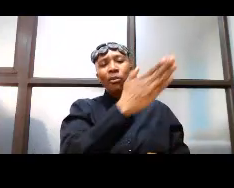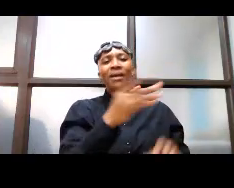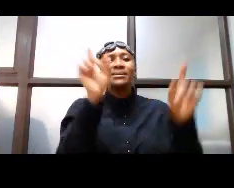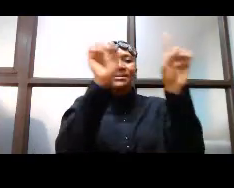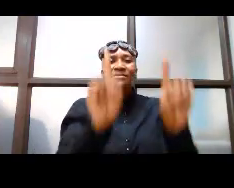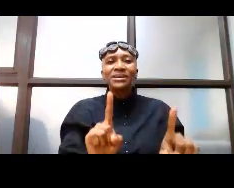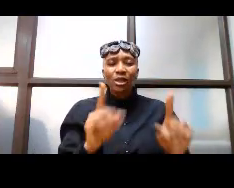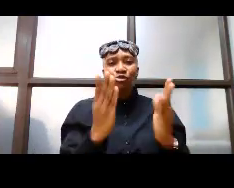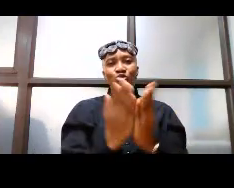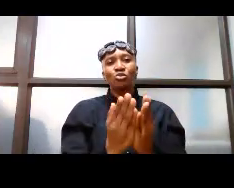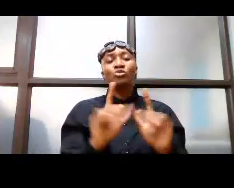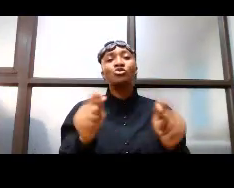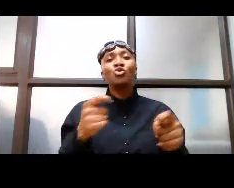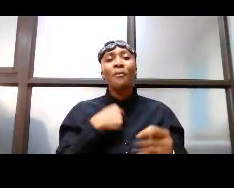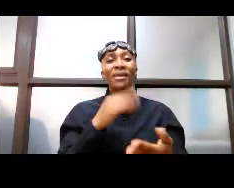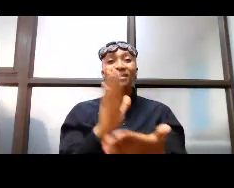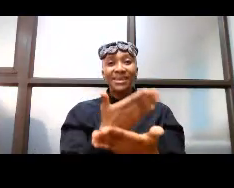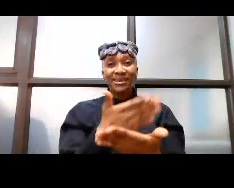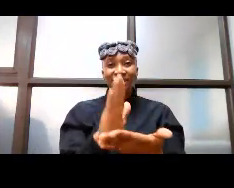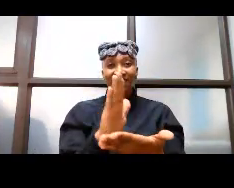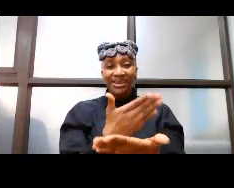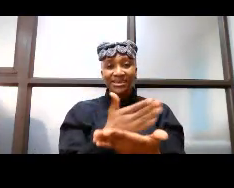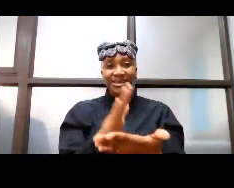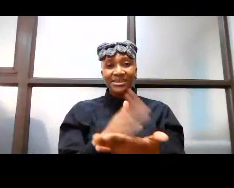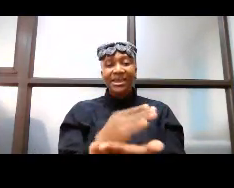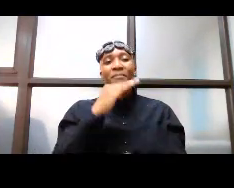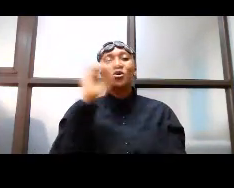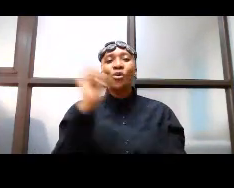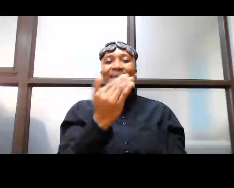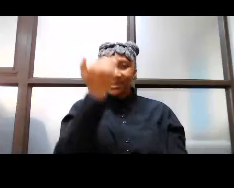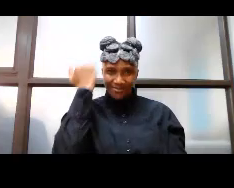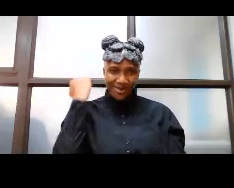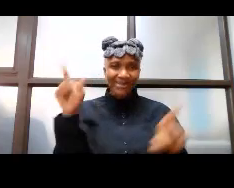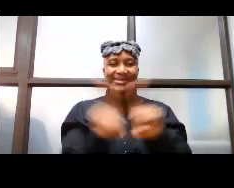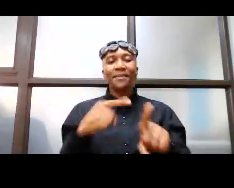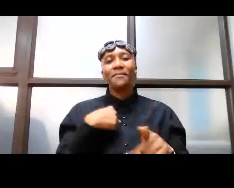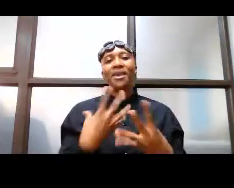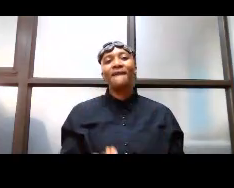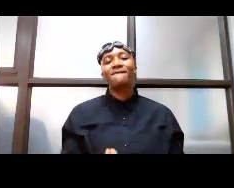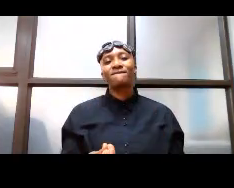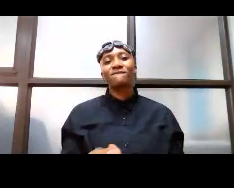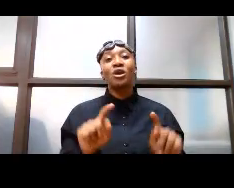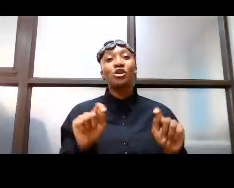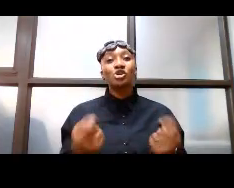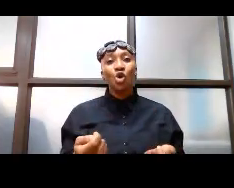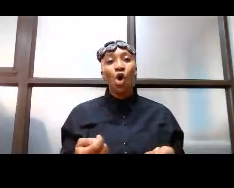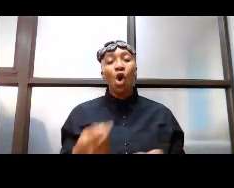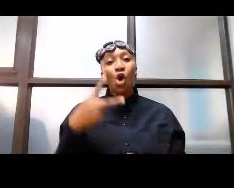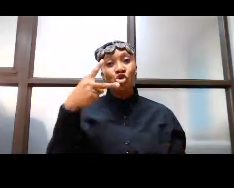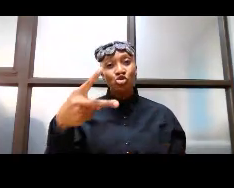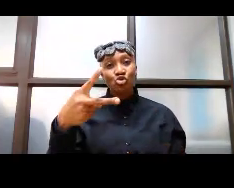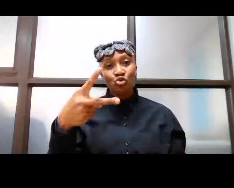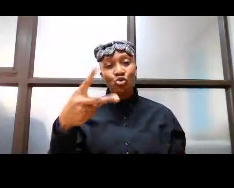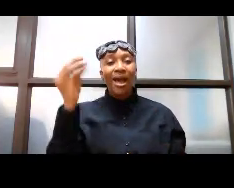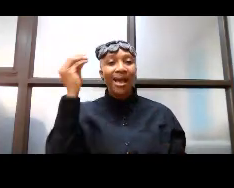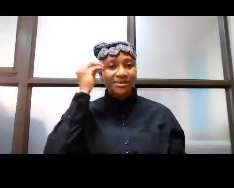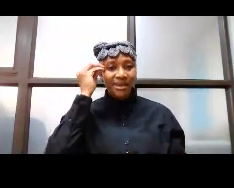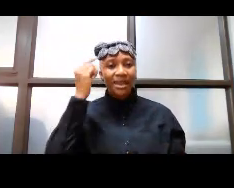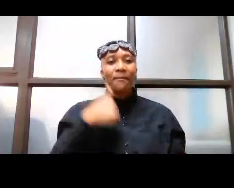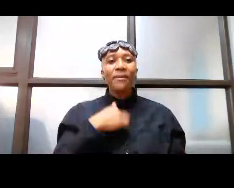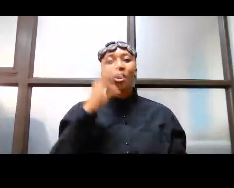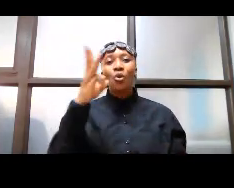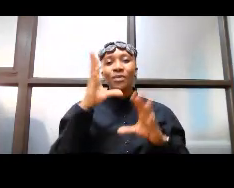be sharing is exactly what I also went through. So those are the two main sort of aspects that I'll be